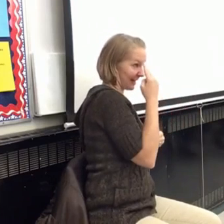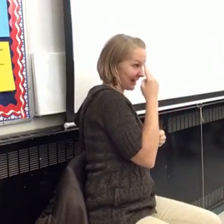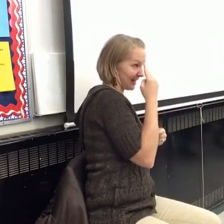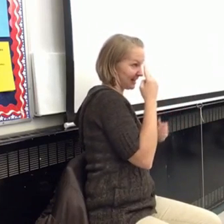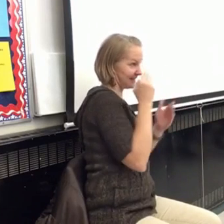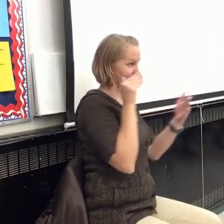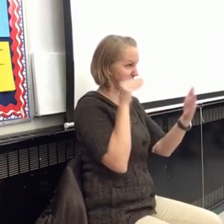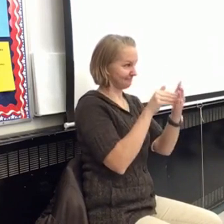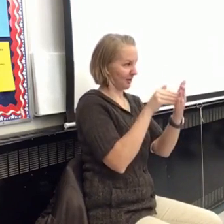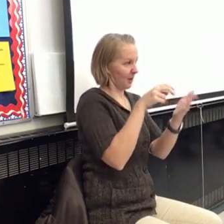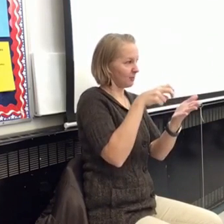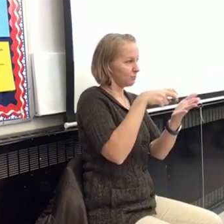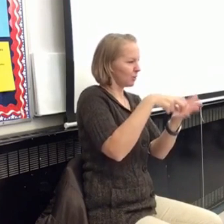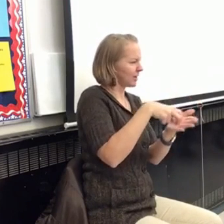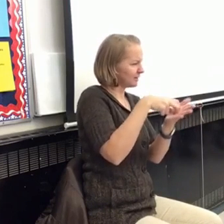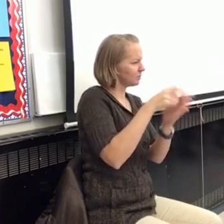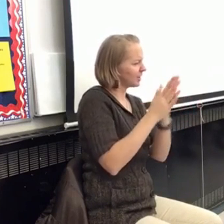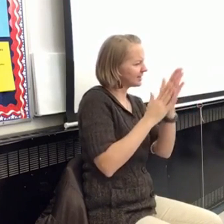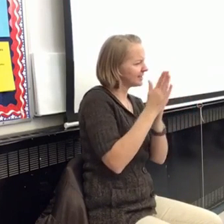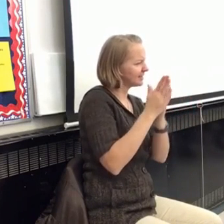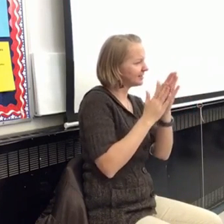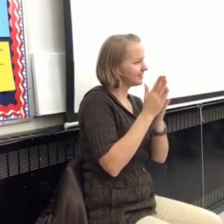versus Protestant,